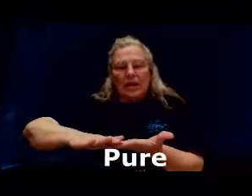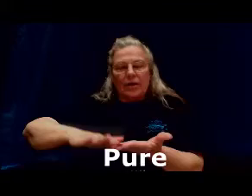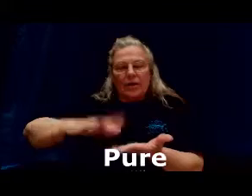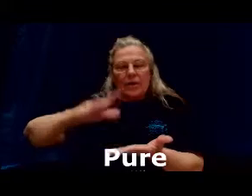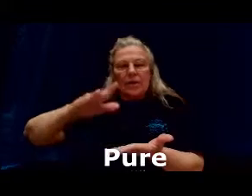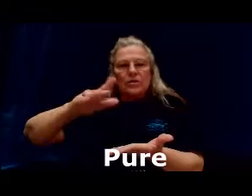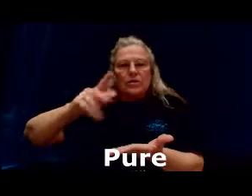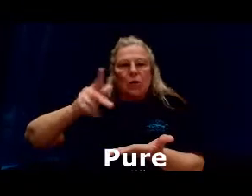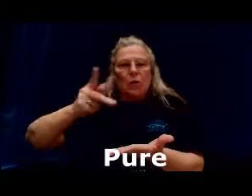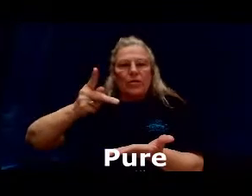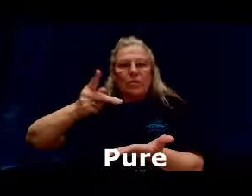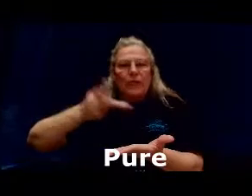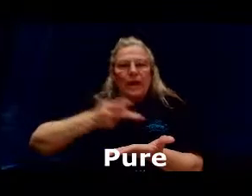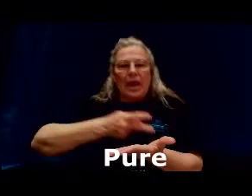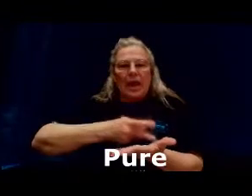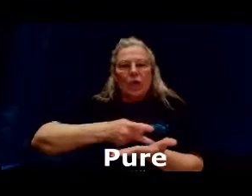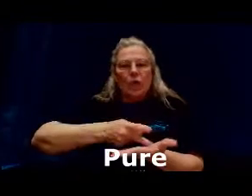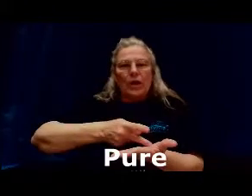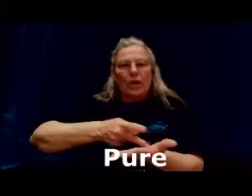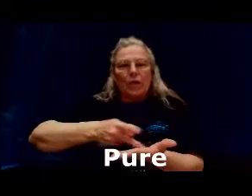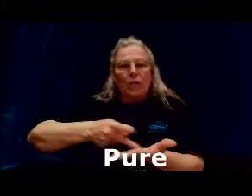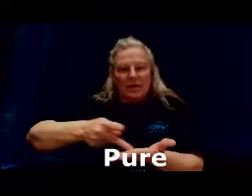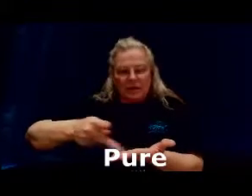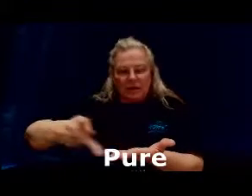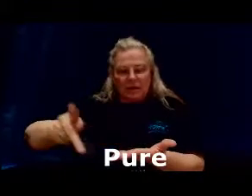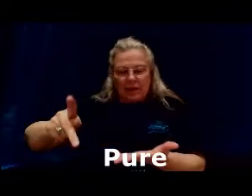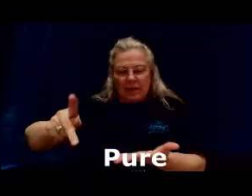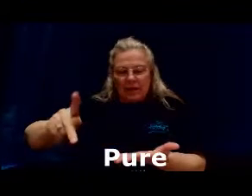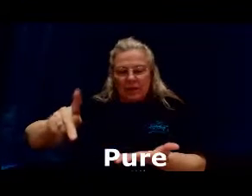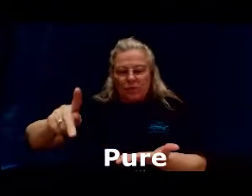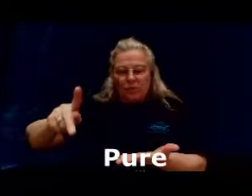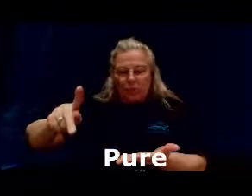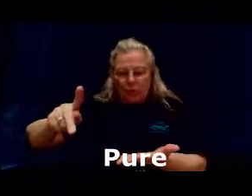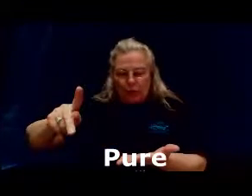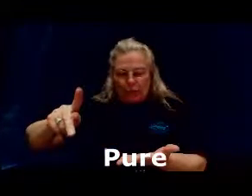area. So with the P hand going across it, it is pure.